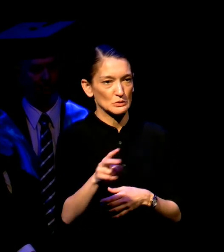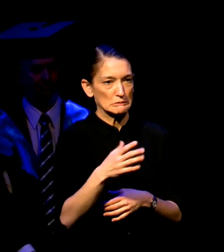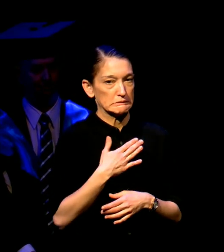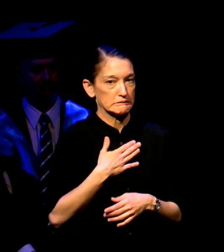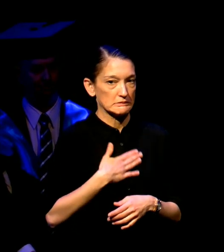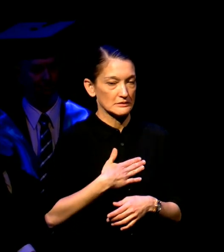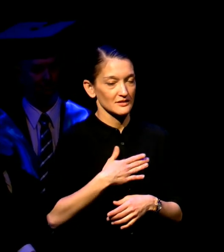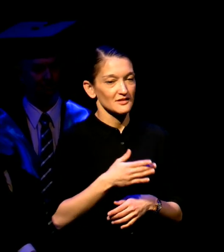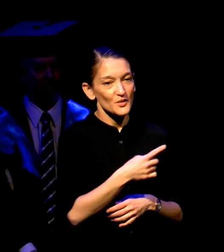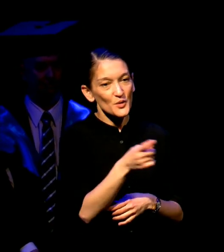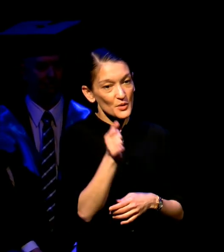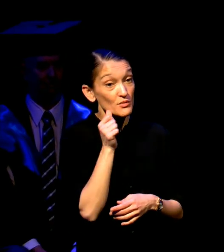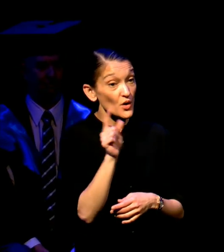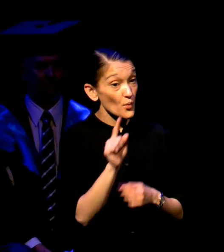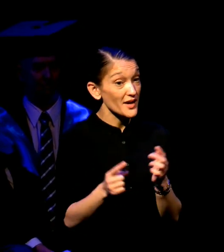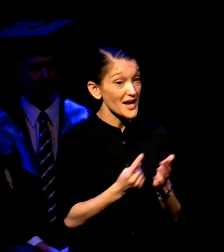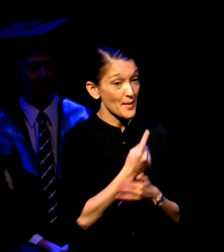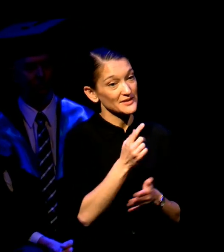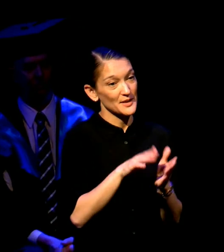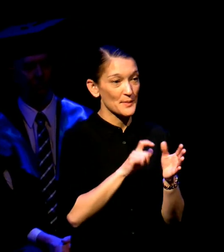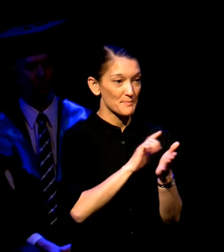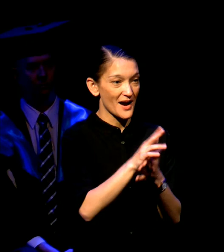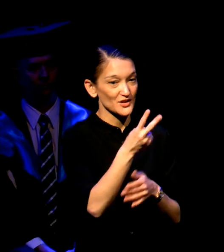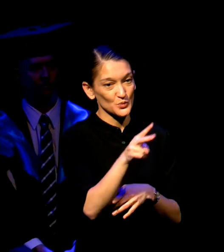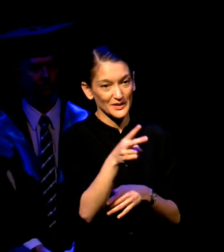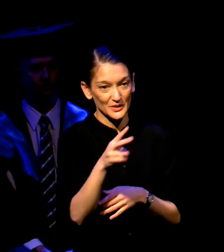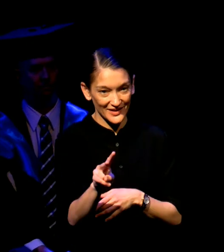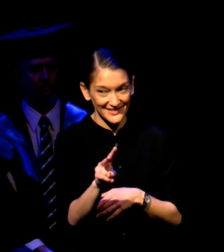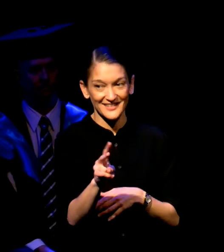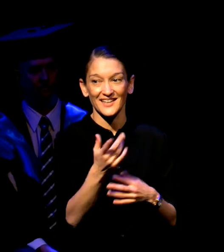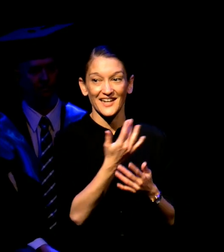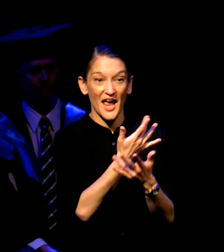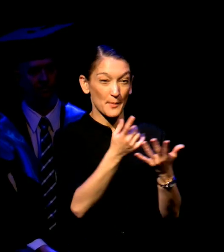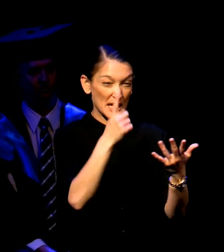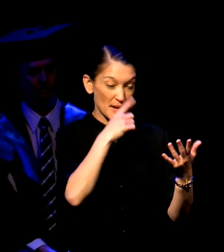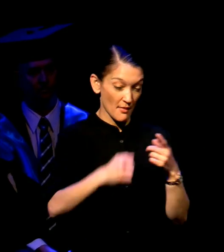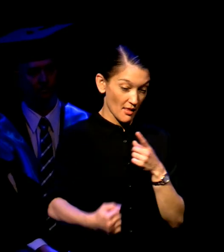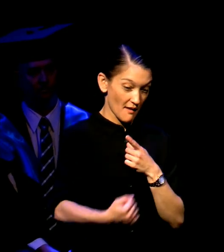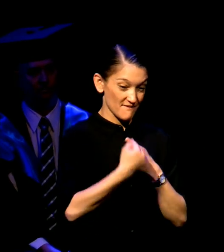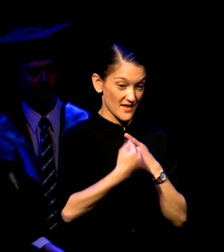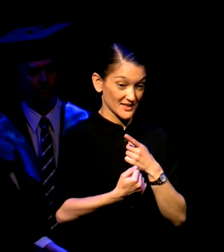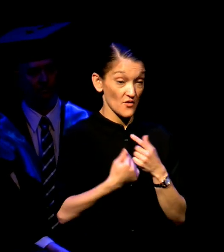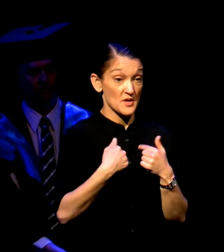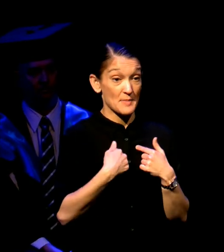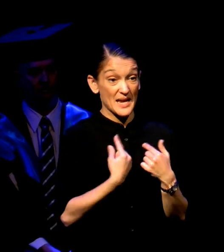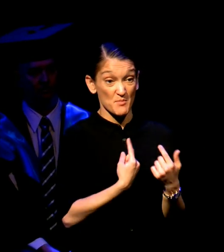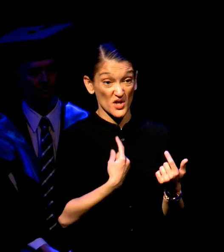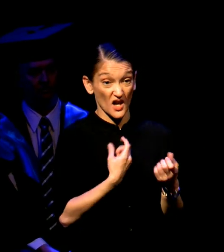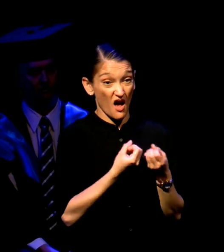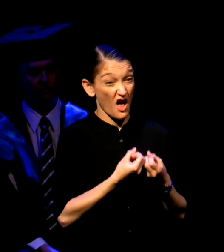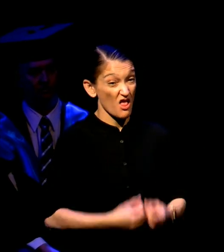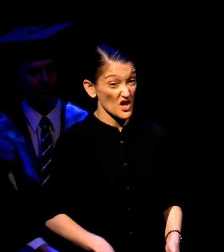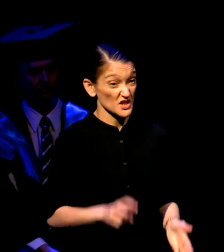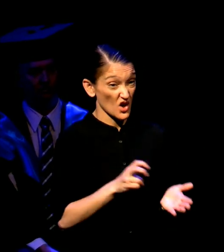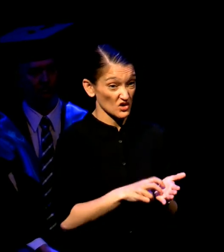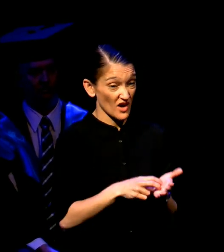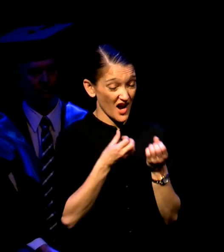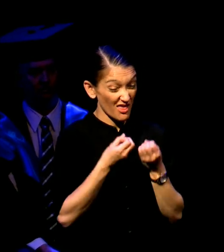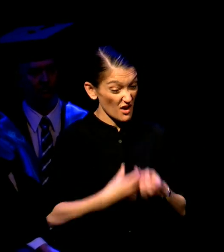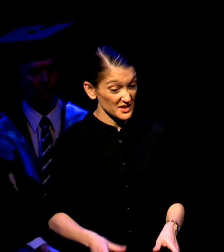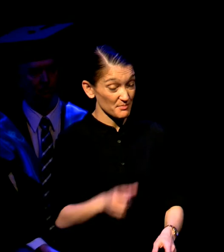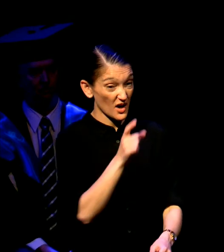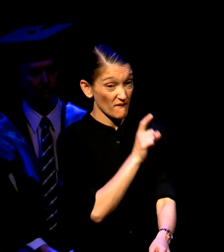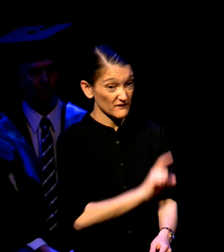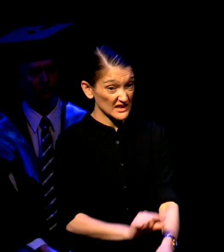Yes, well, we all know what happened globally and the many lives that affected. For me personally, I lost my contract. I lost a lot of confidence. I didn't